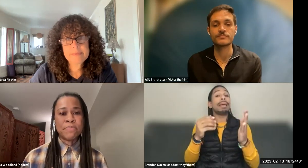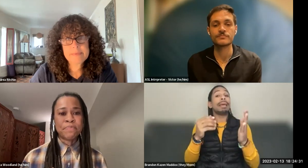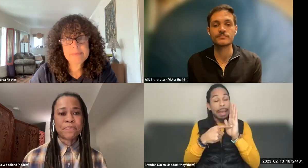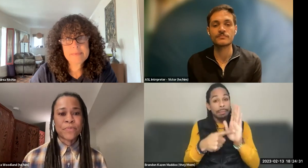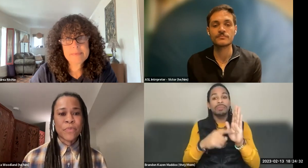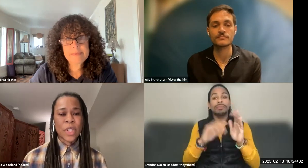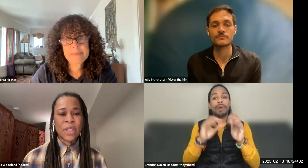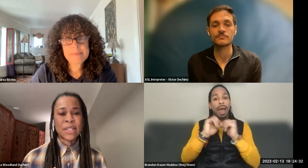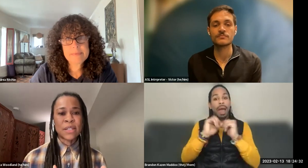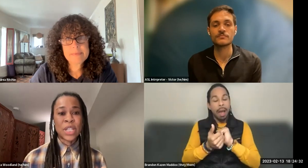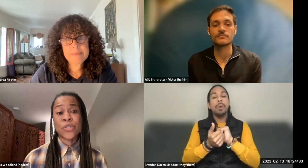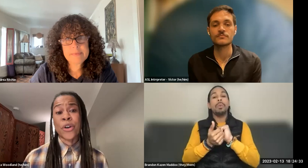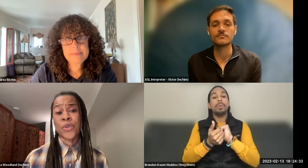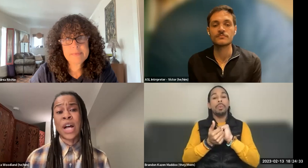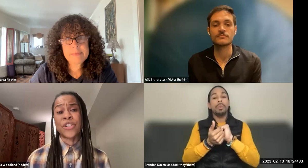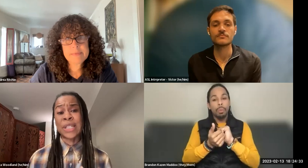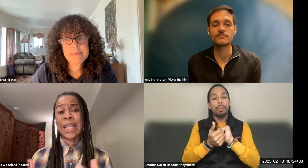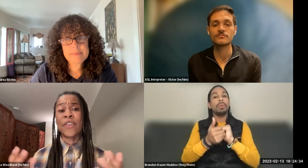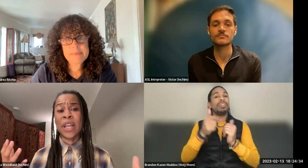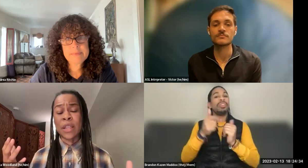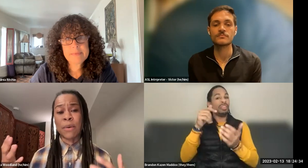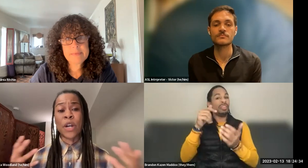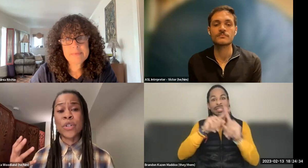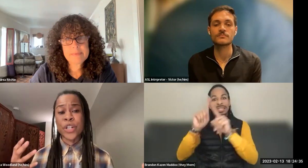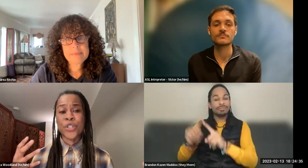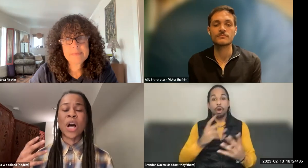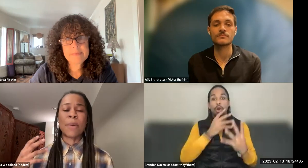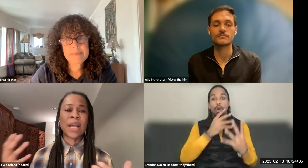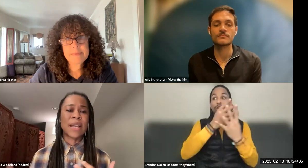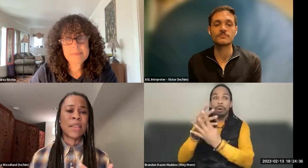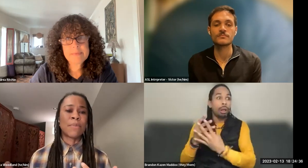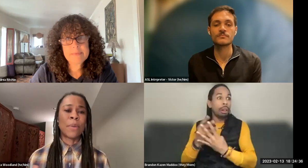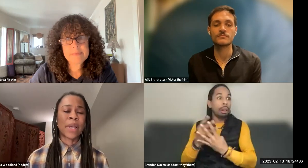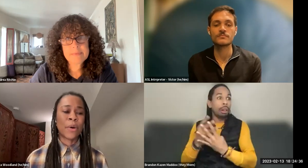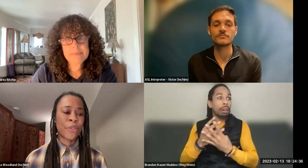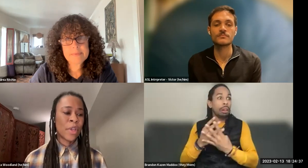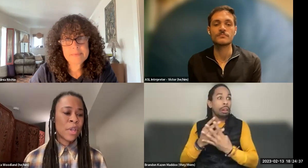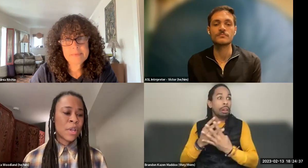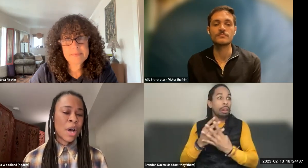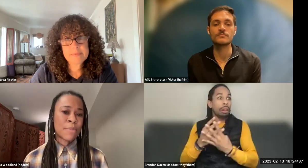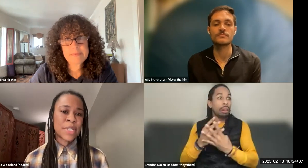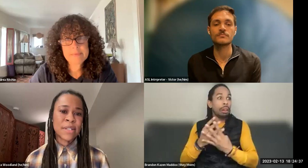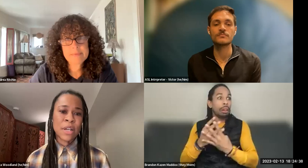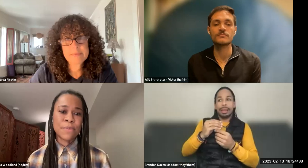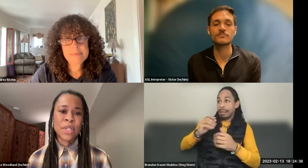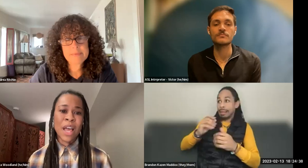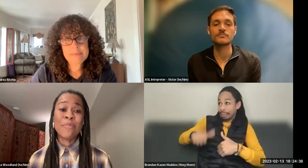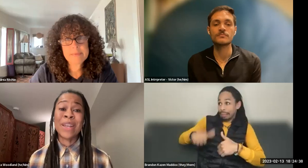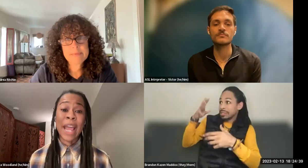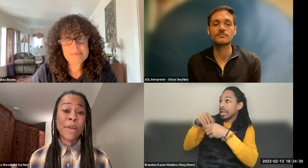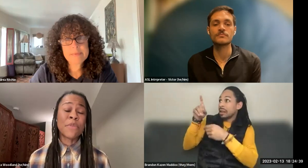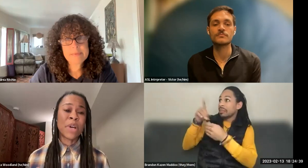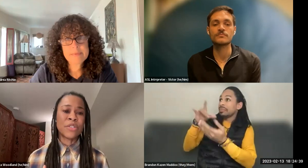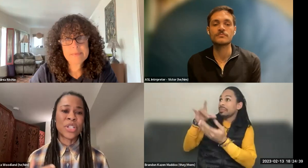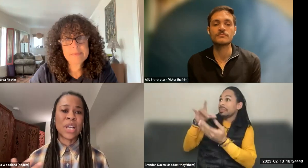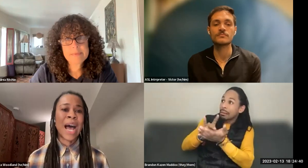how these carceral logics live in the medical industrial complex and the public health systems have